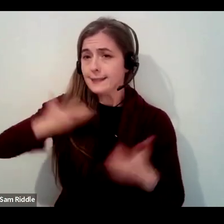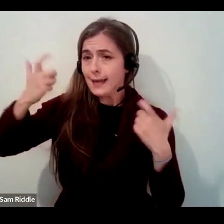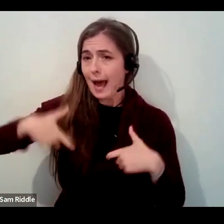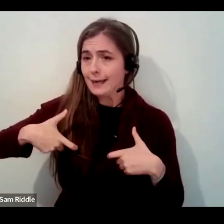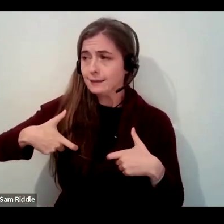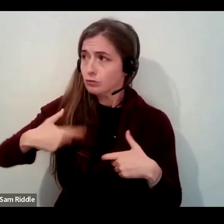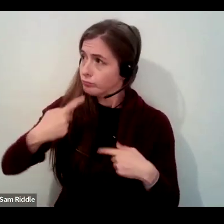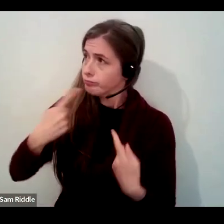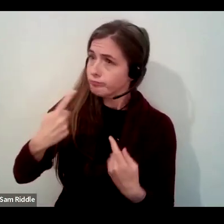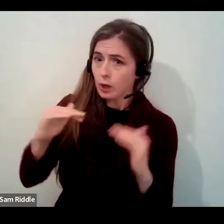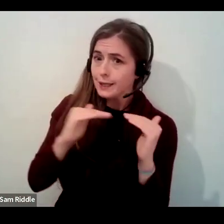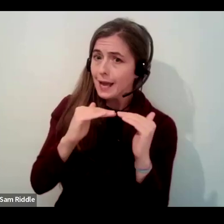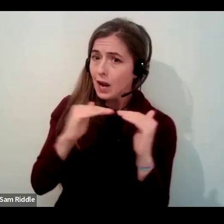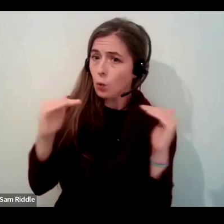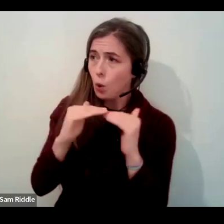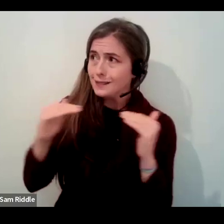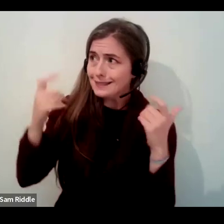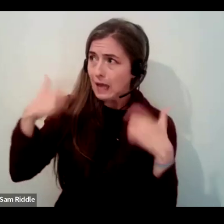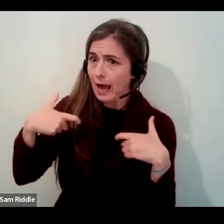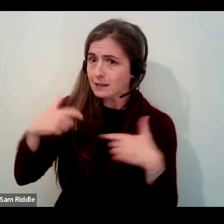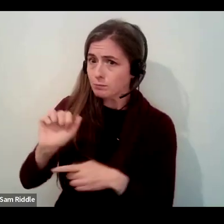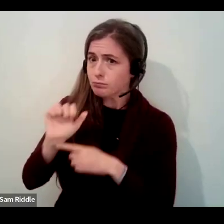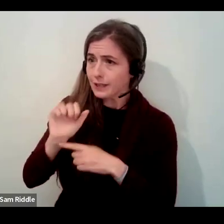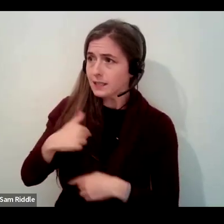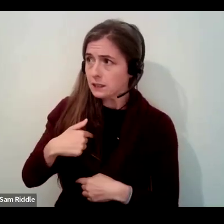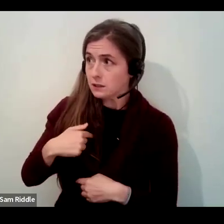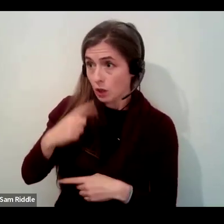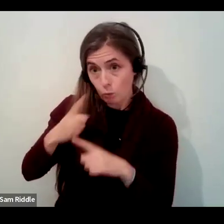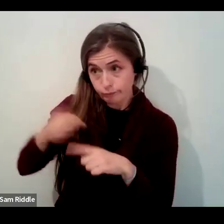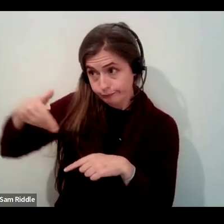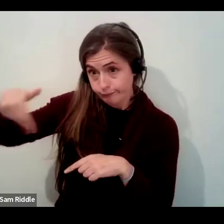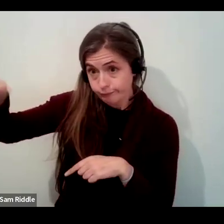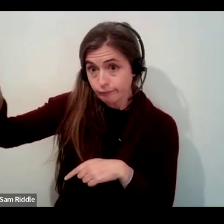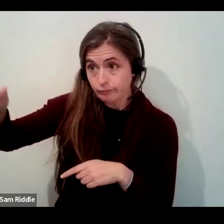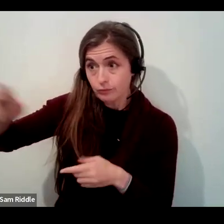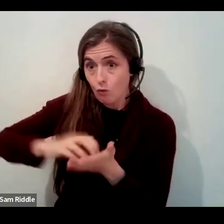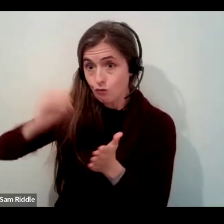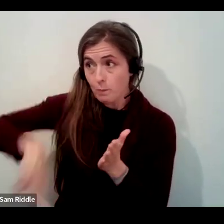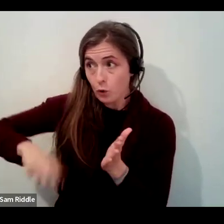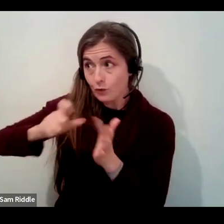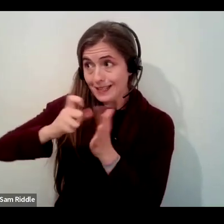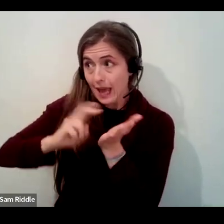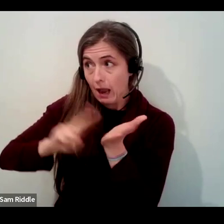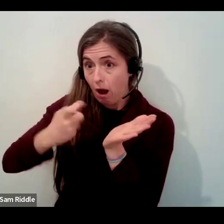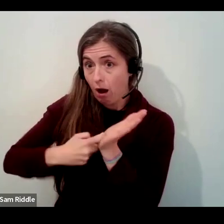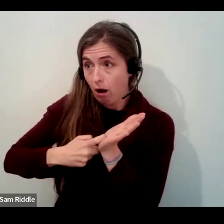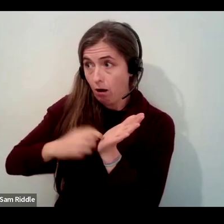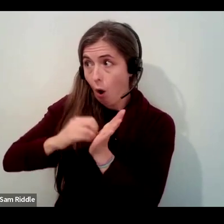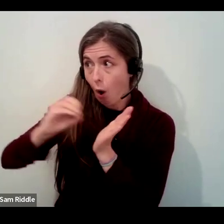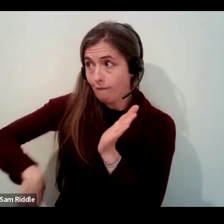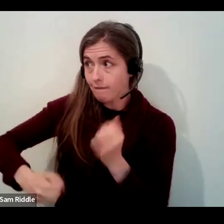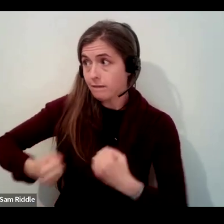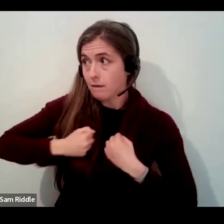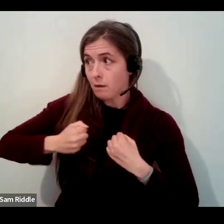the Equalities Act I had protected status, so they better hurry on off and remove the DNR off